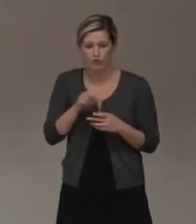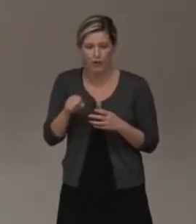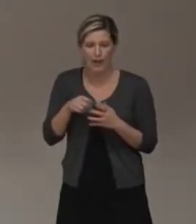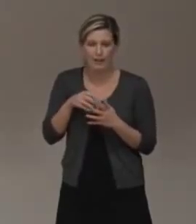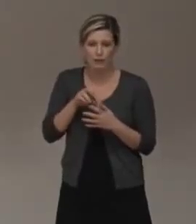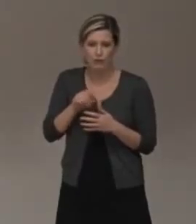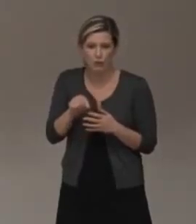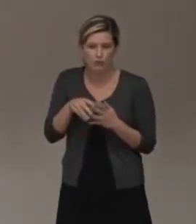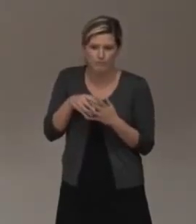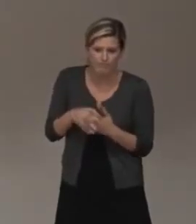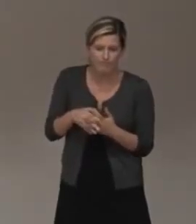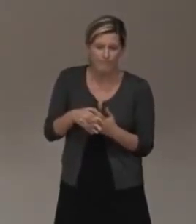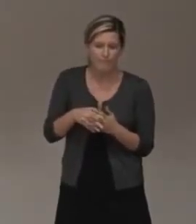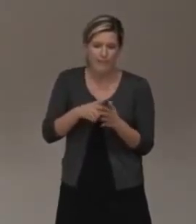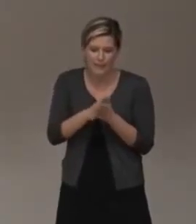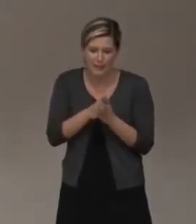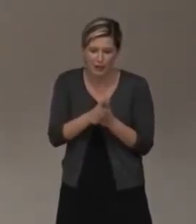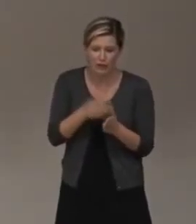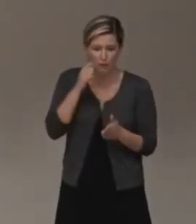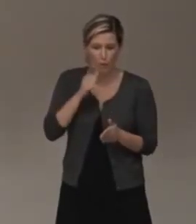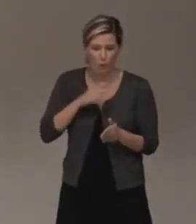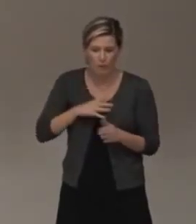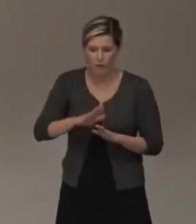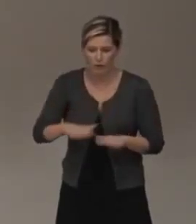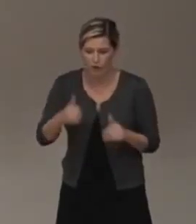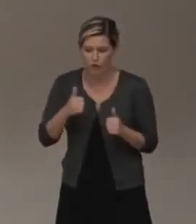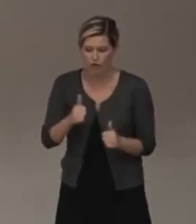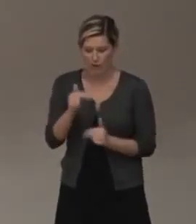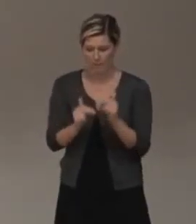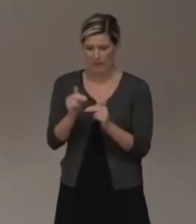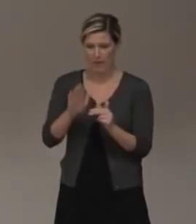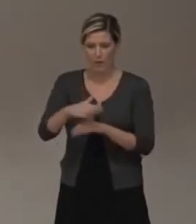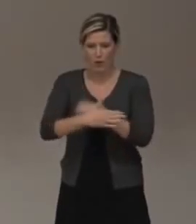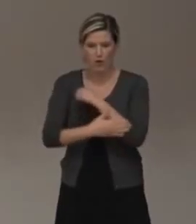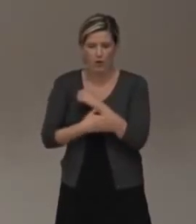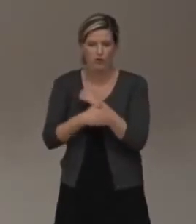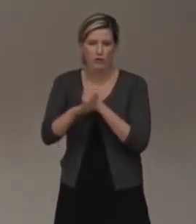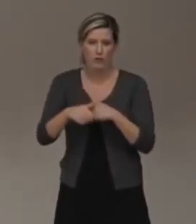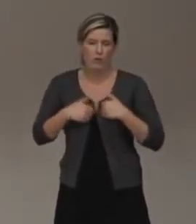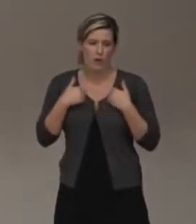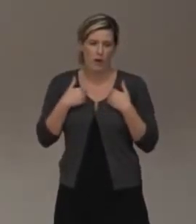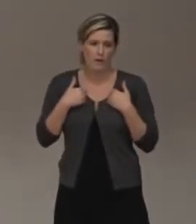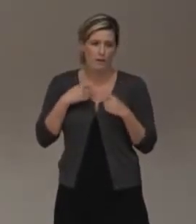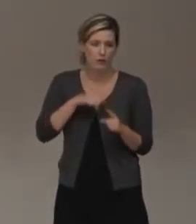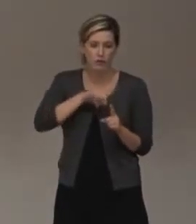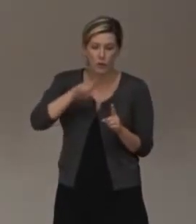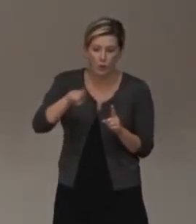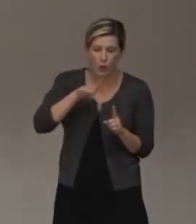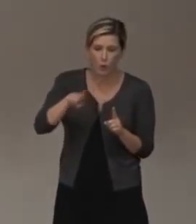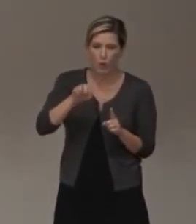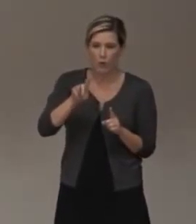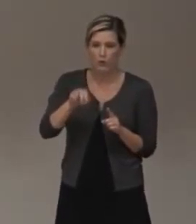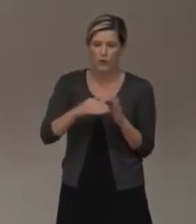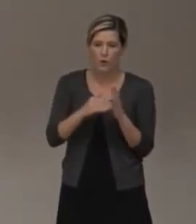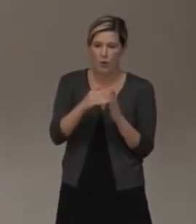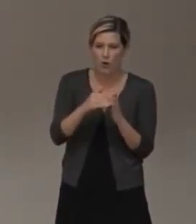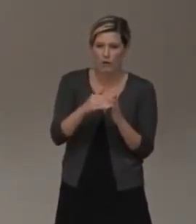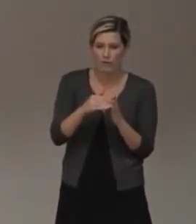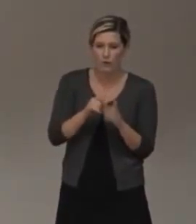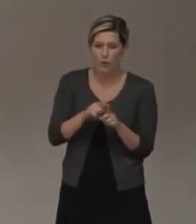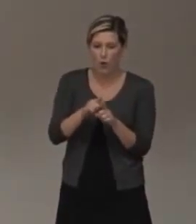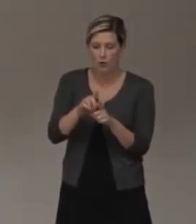and children who are trying to rebuild their country and their lives. Liz returns to Sudan often, including the region